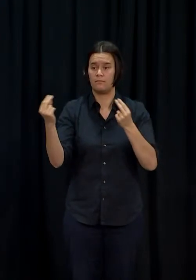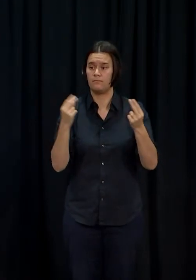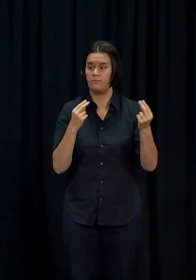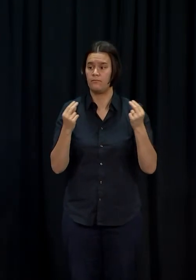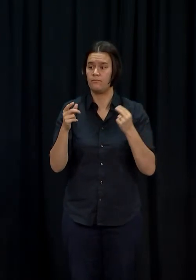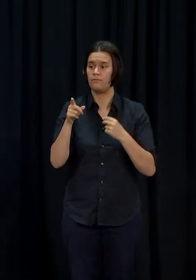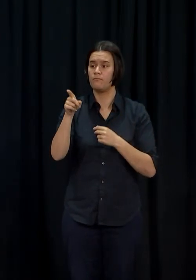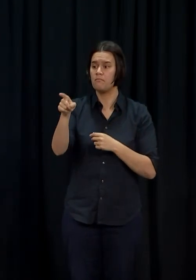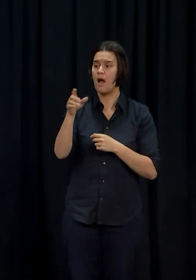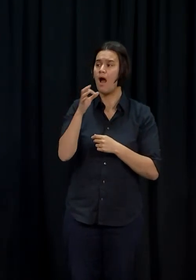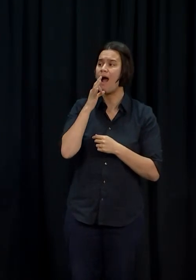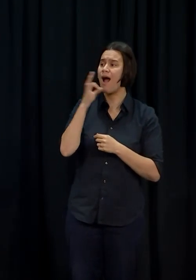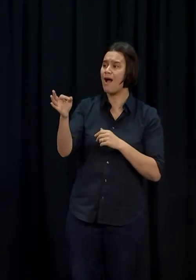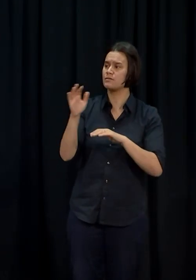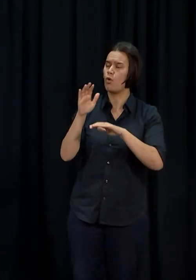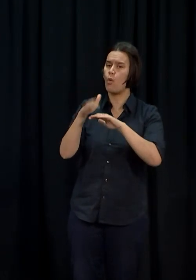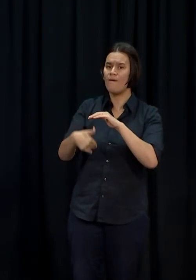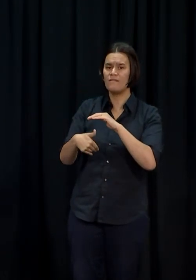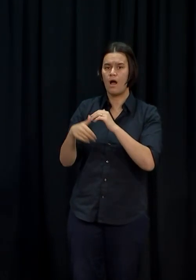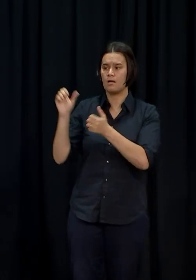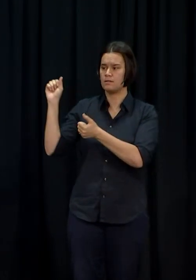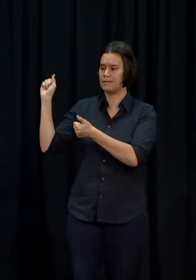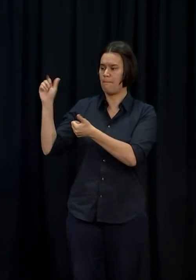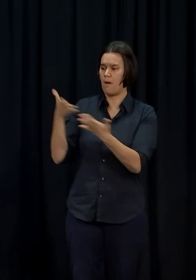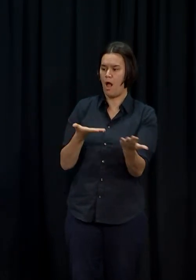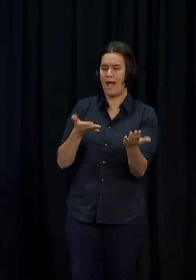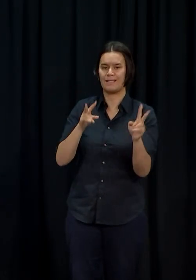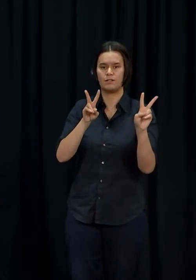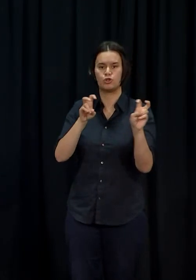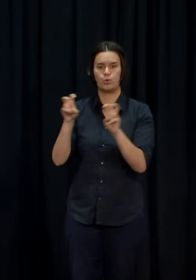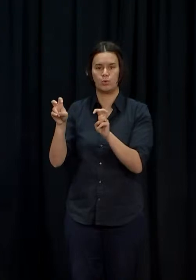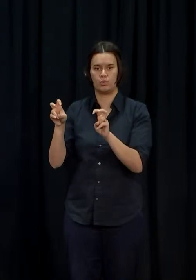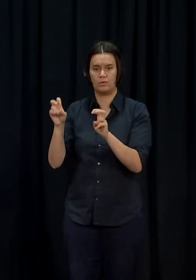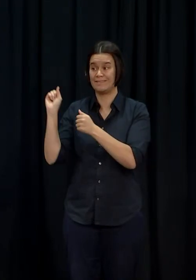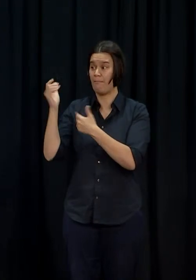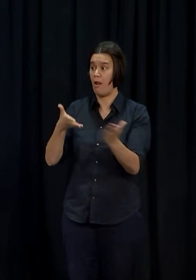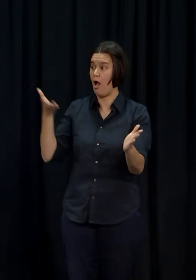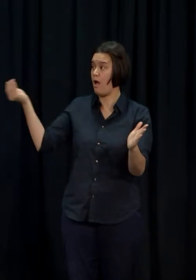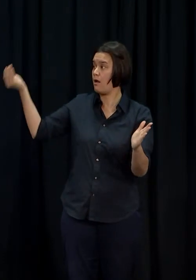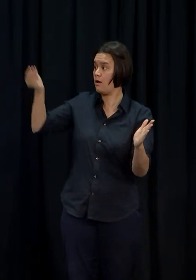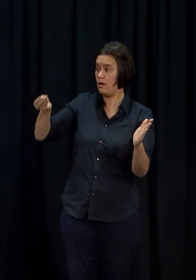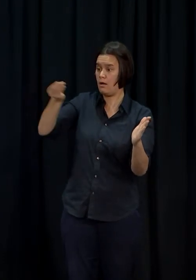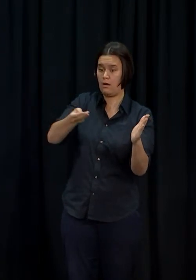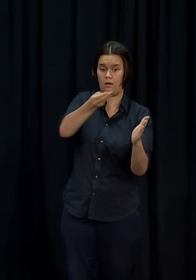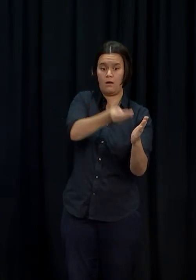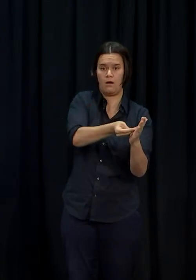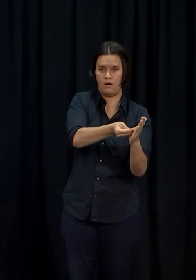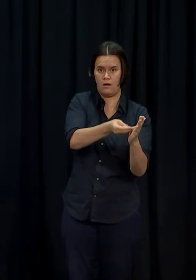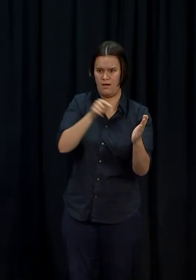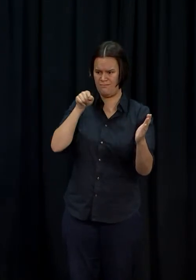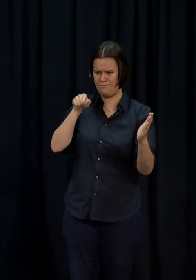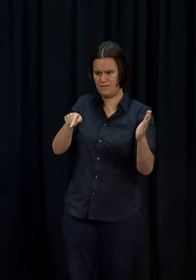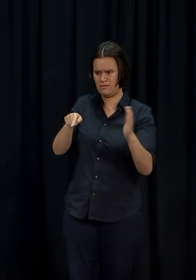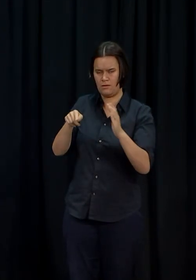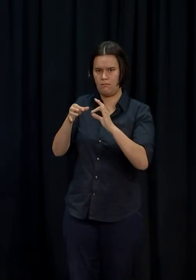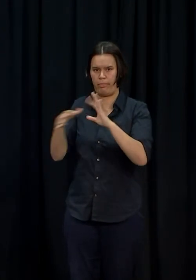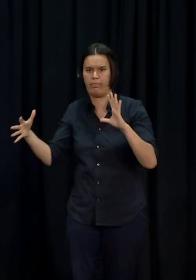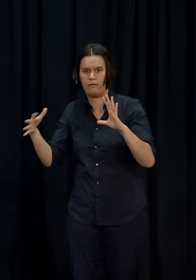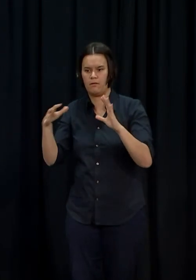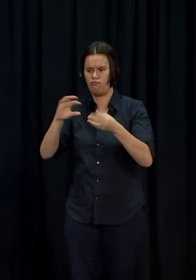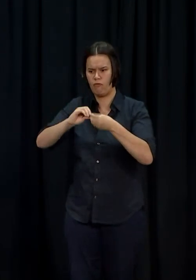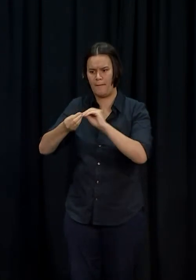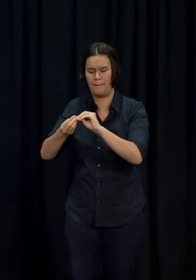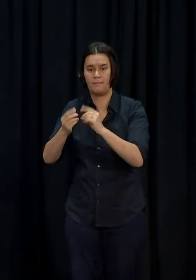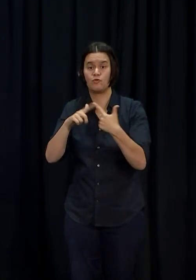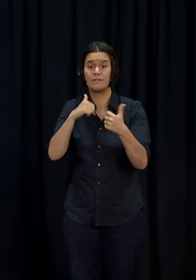On supply chain issues, could you please provide a sense of just how severe these issues are? Because pharmacists are struggling to